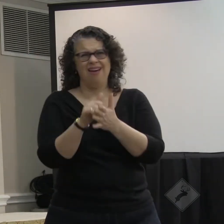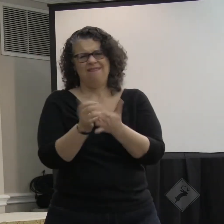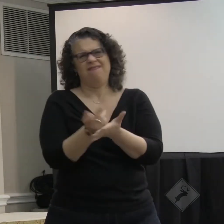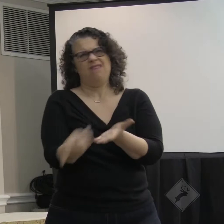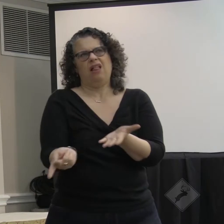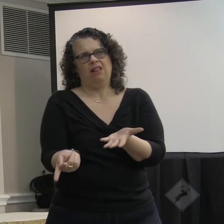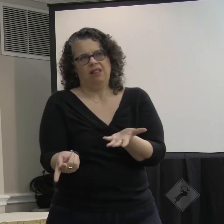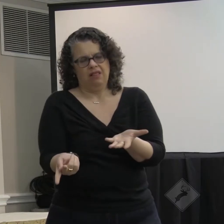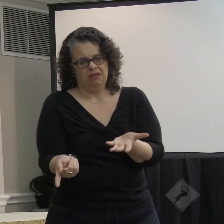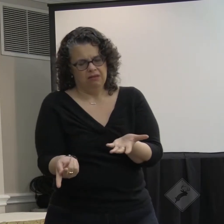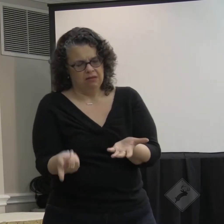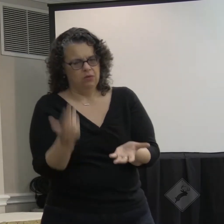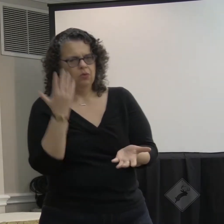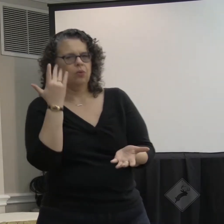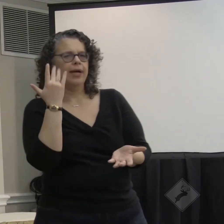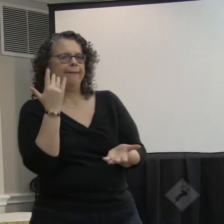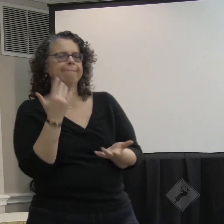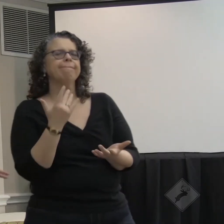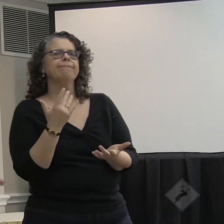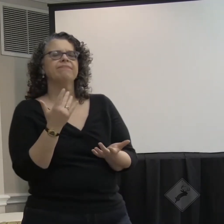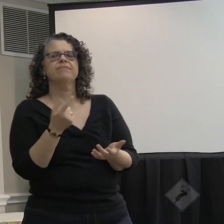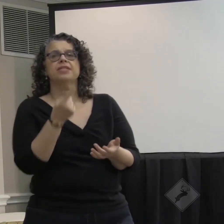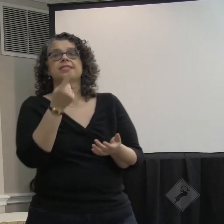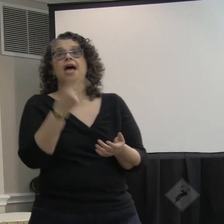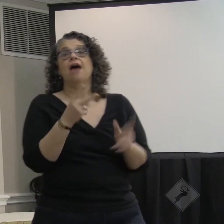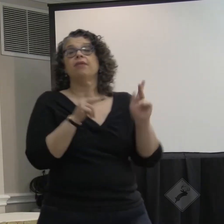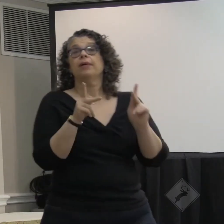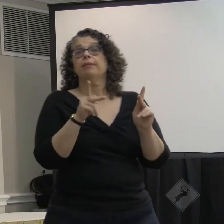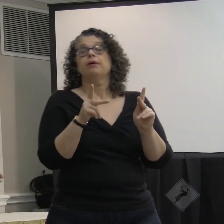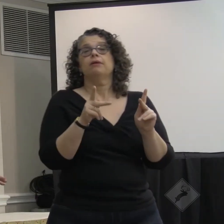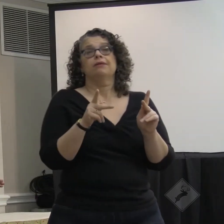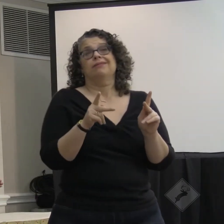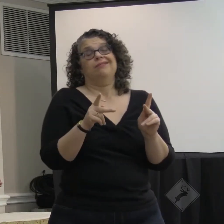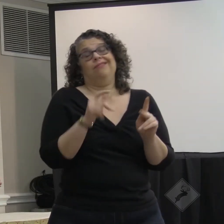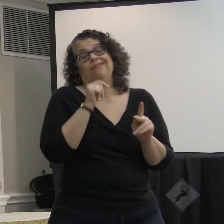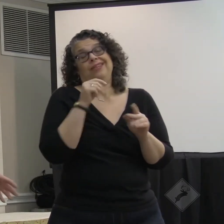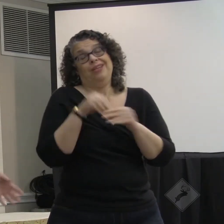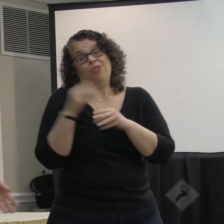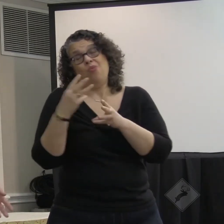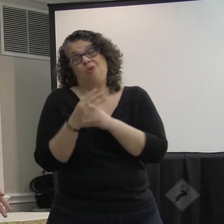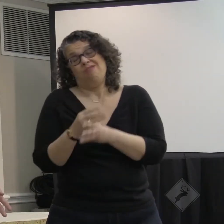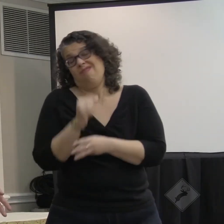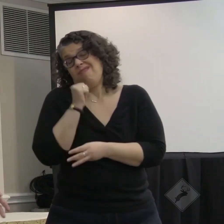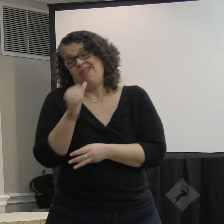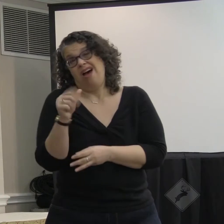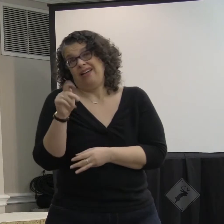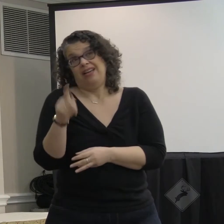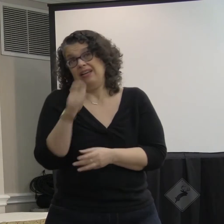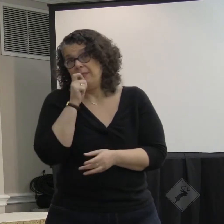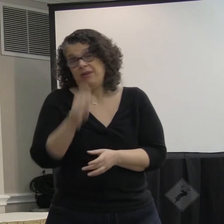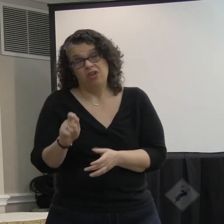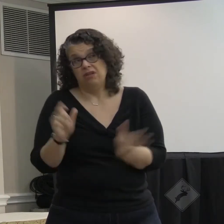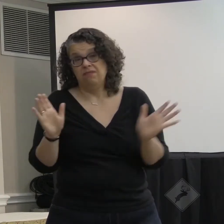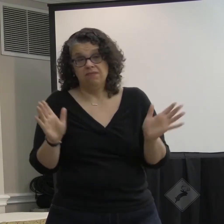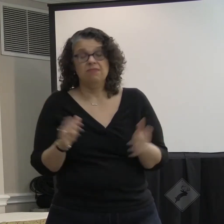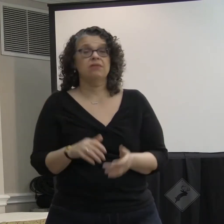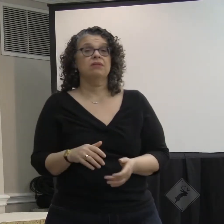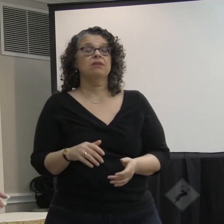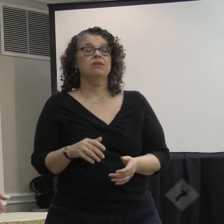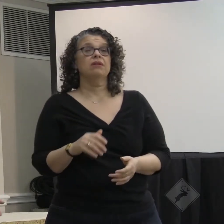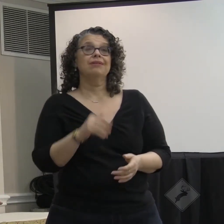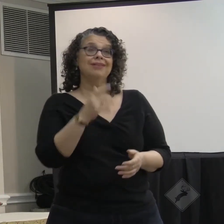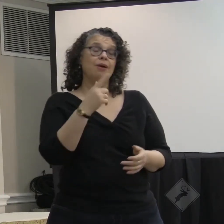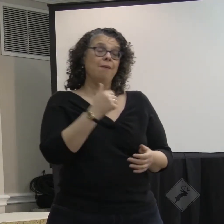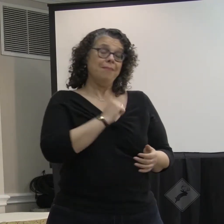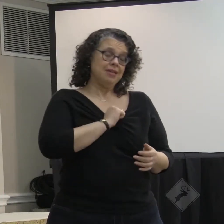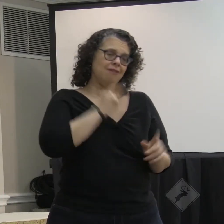work. Because, you know what, half the people in the world are just not kinky. They're just not. Now, I think half the people